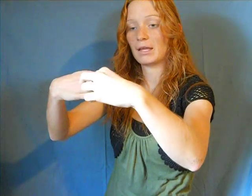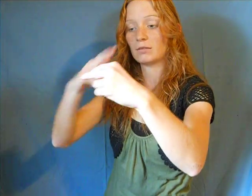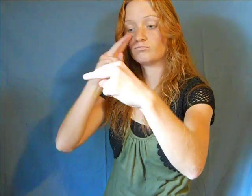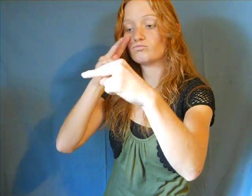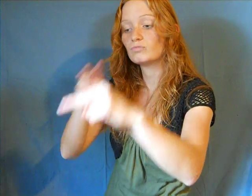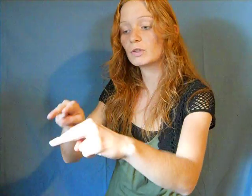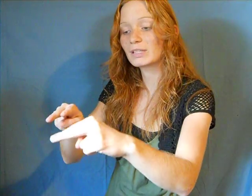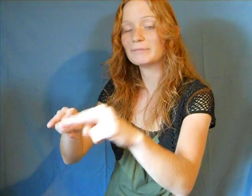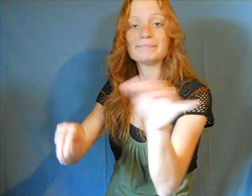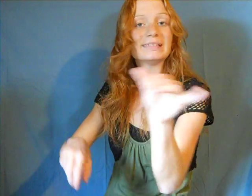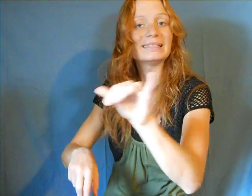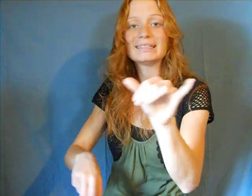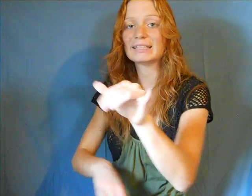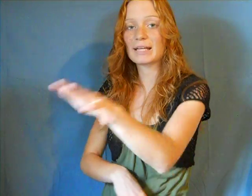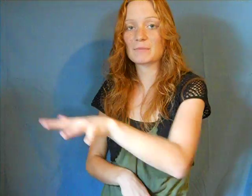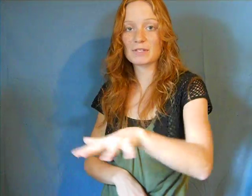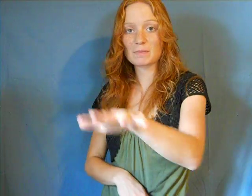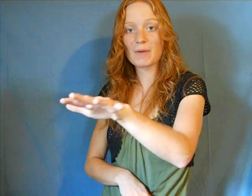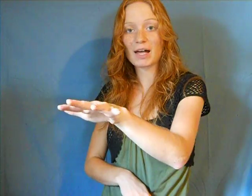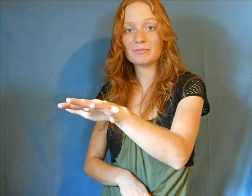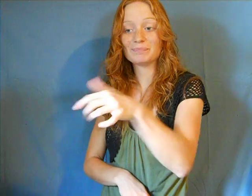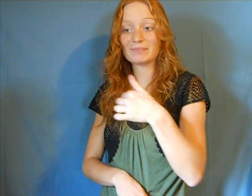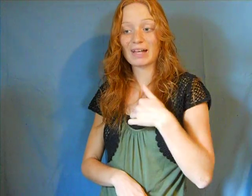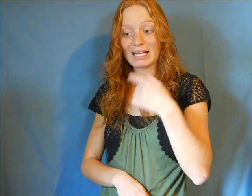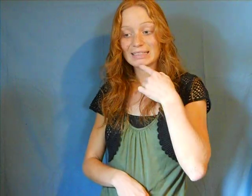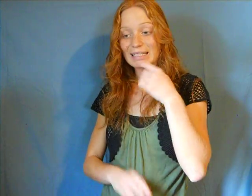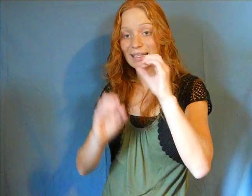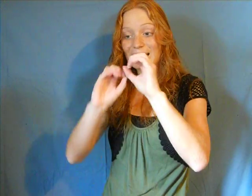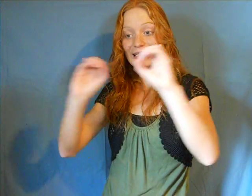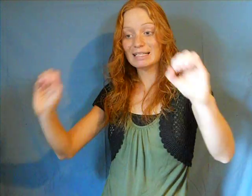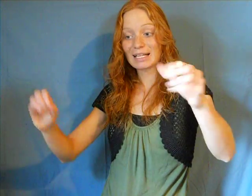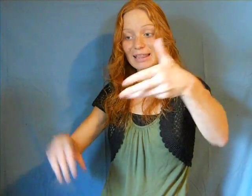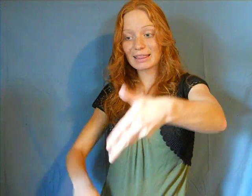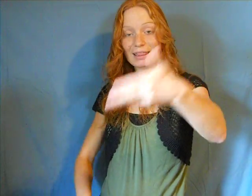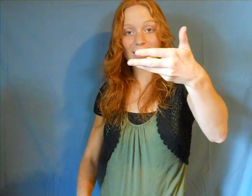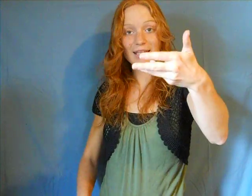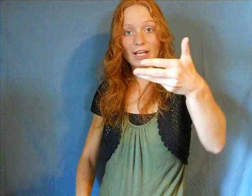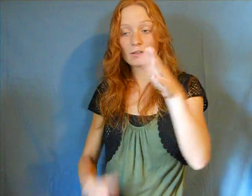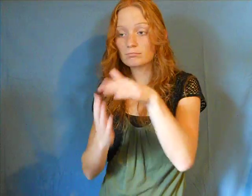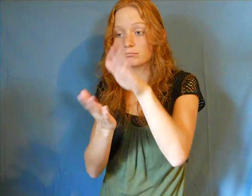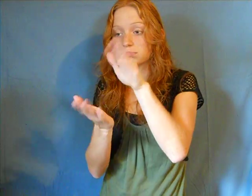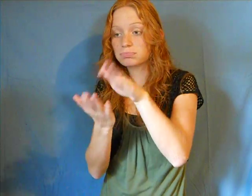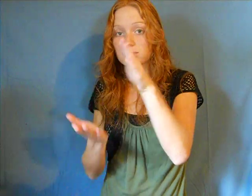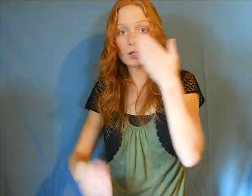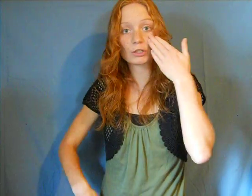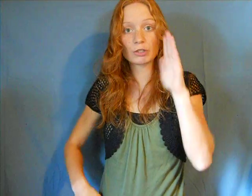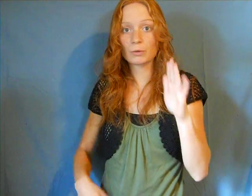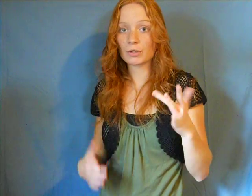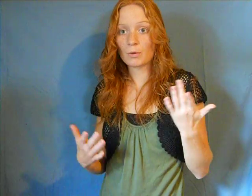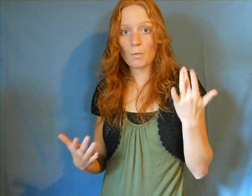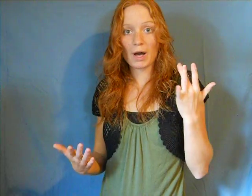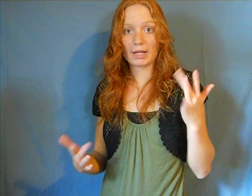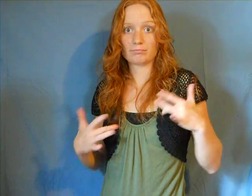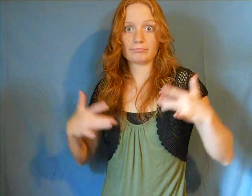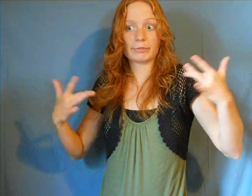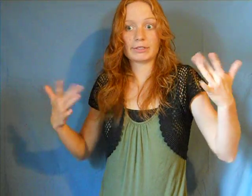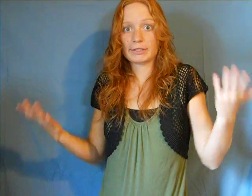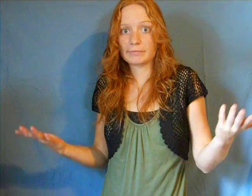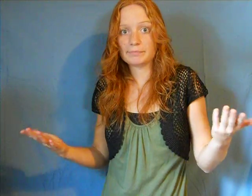so I followed him back. I said, there's nothing there. I don't know what you're barking at. I don't know why you're excited. There's nothing there. And he went right to